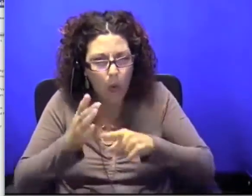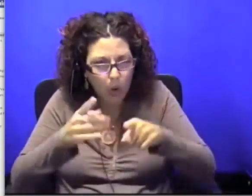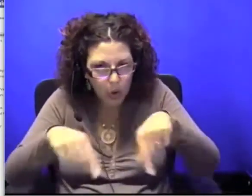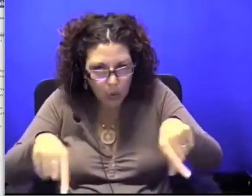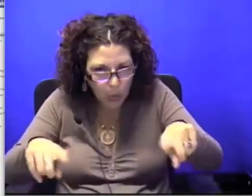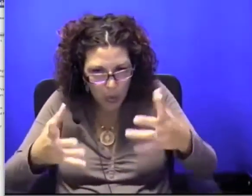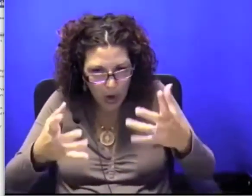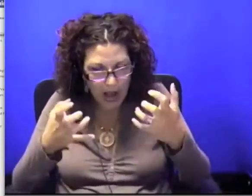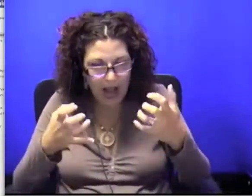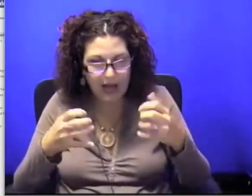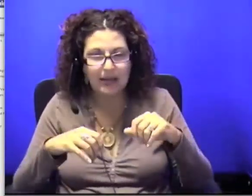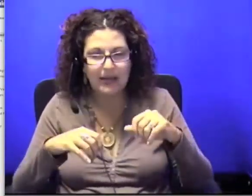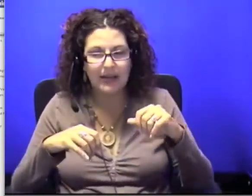to this call, what do you want?